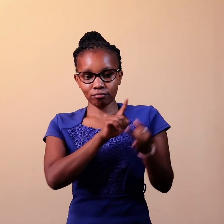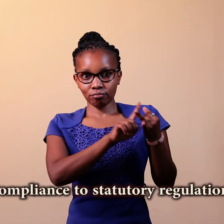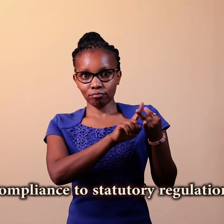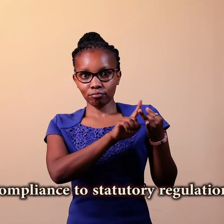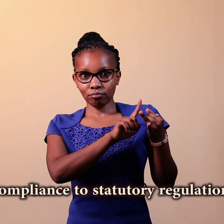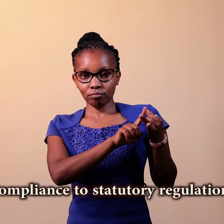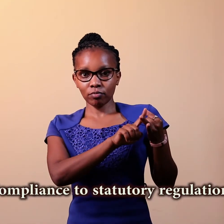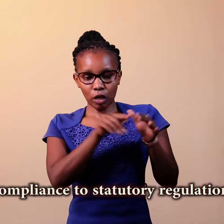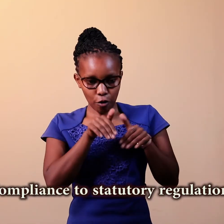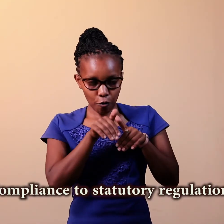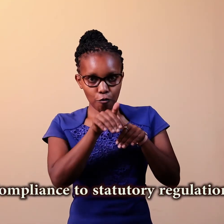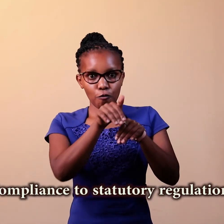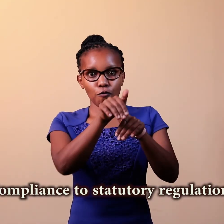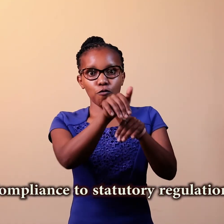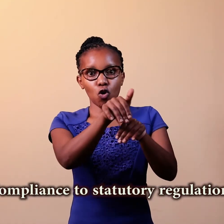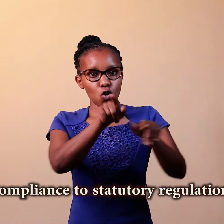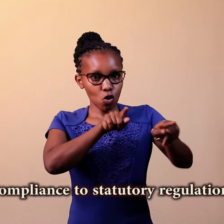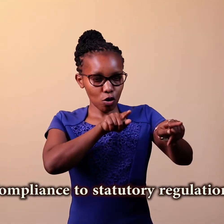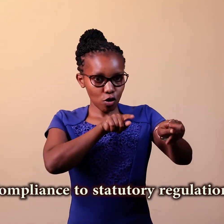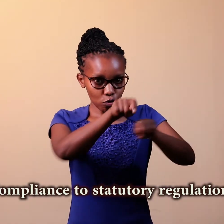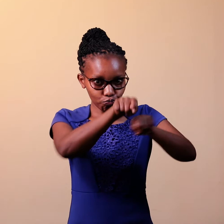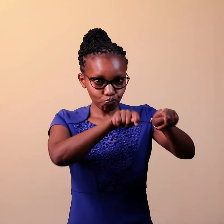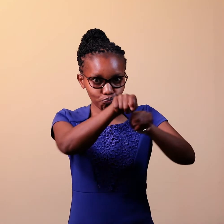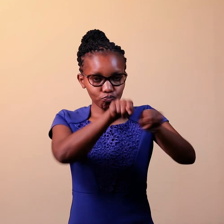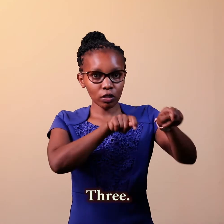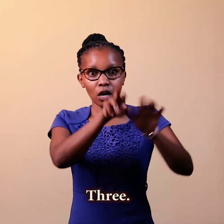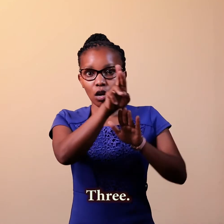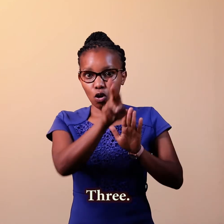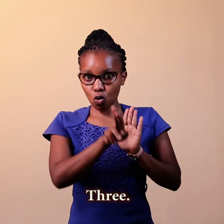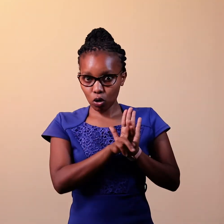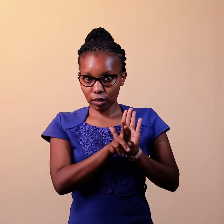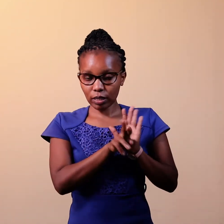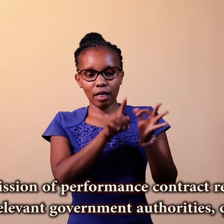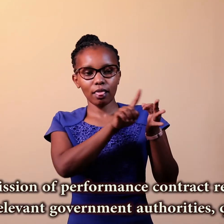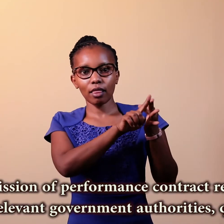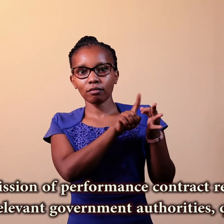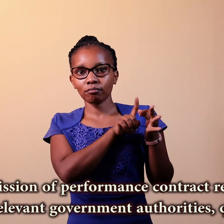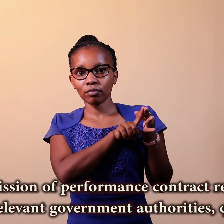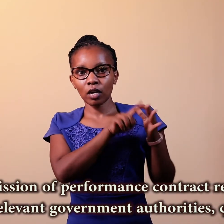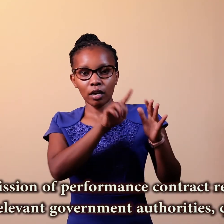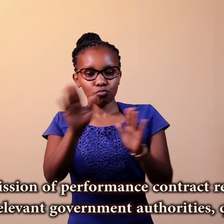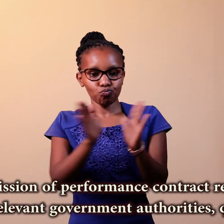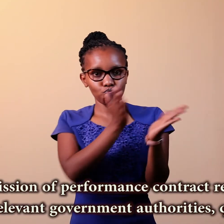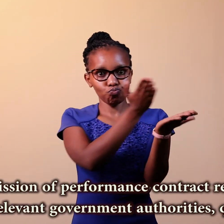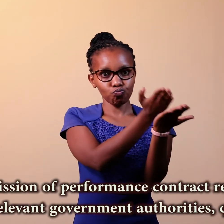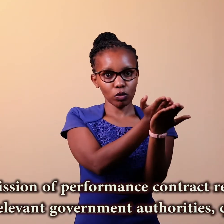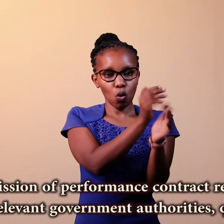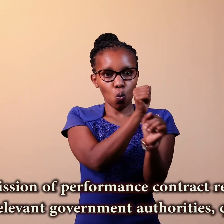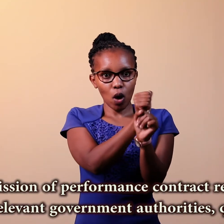compliance to statutory regulation. Three, submission of performance contract reports